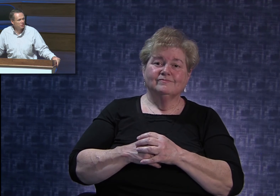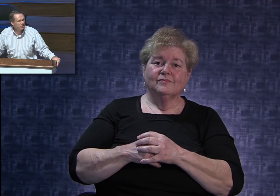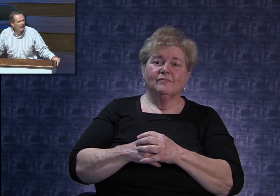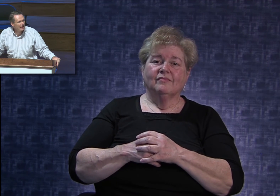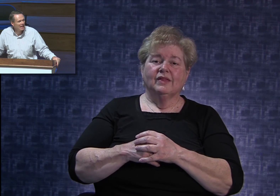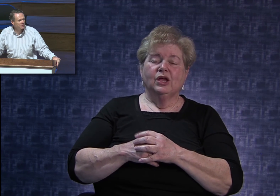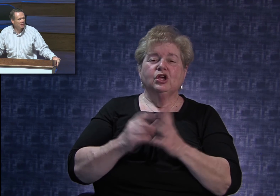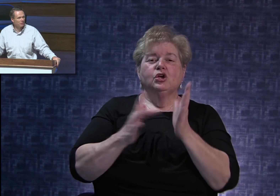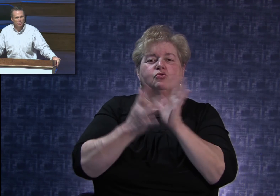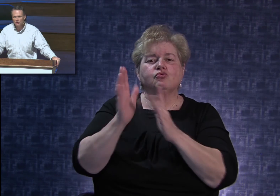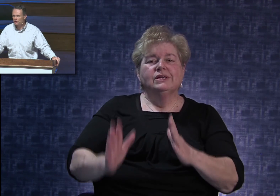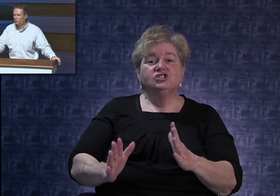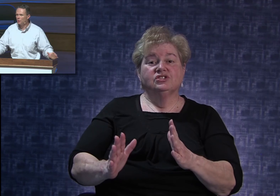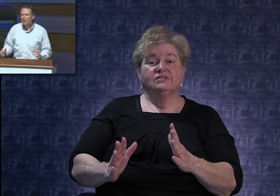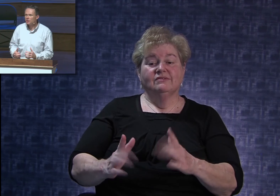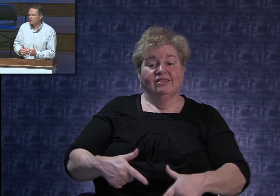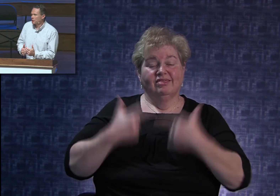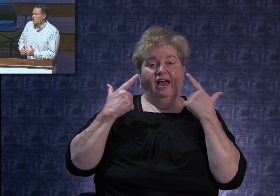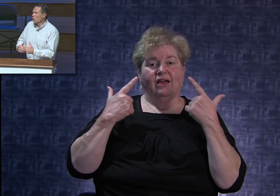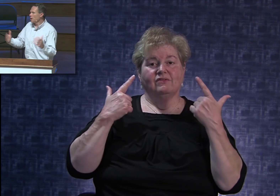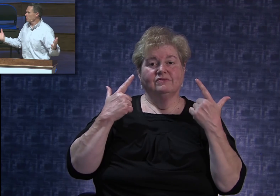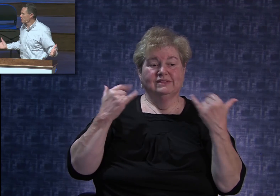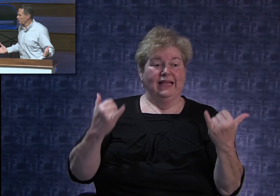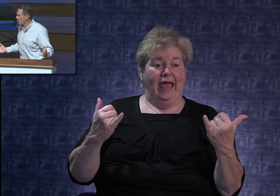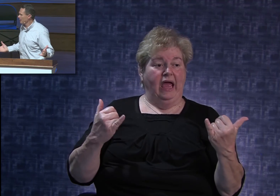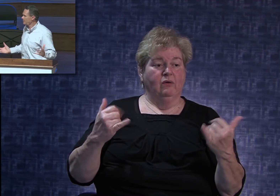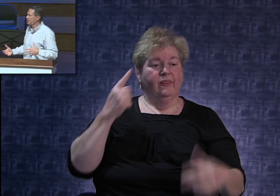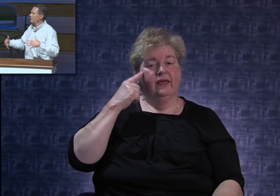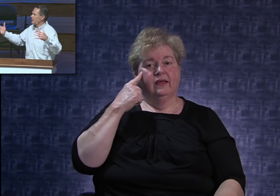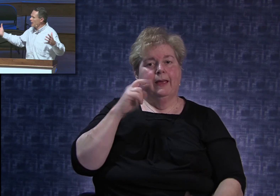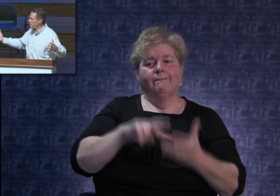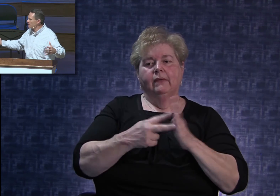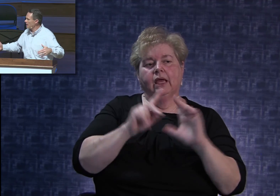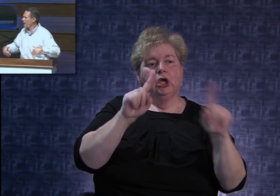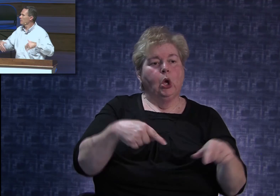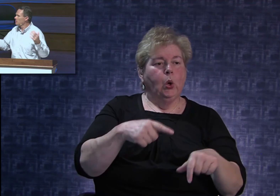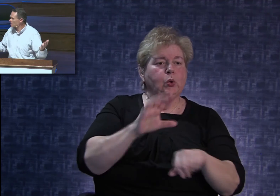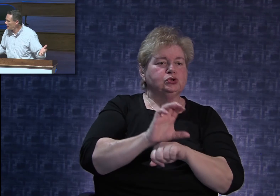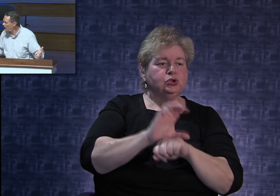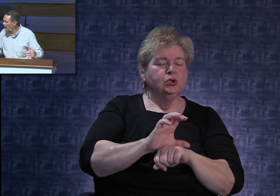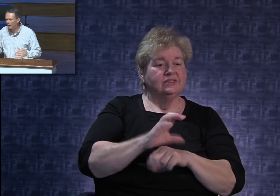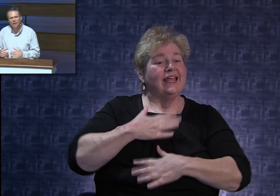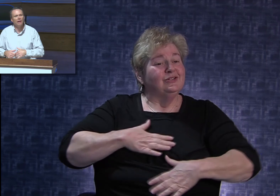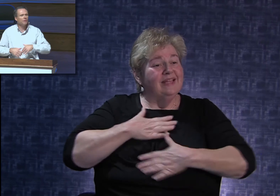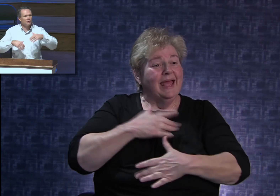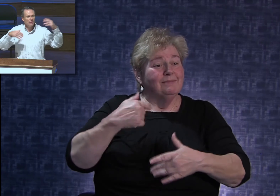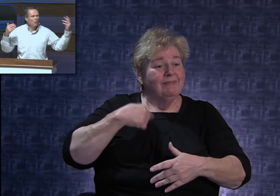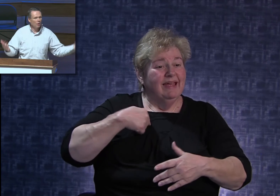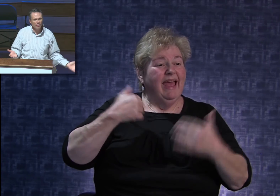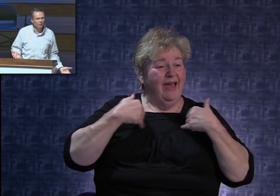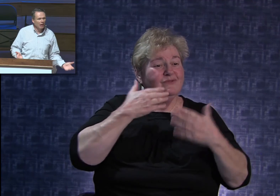Because Christianity has been reduced to just going to a service that entertains me. They have the music I like. They have